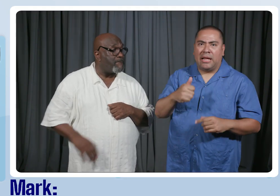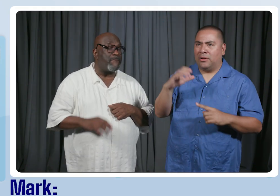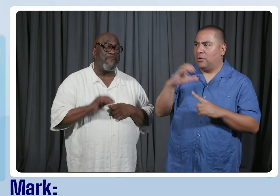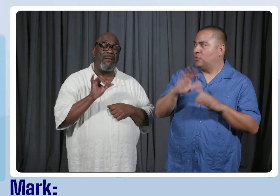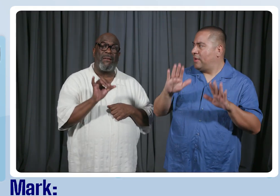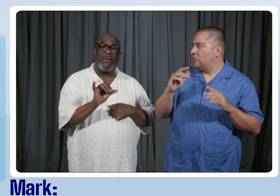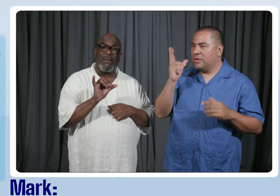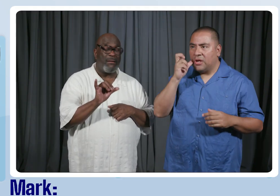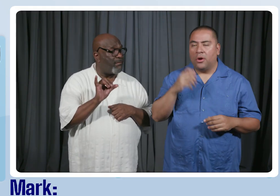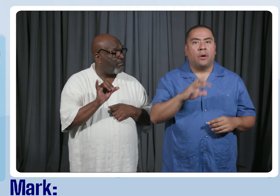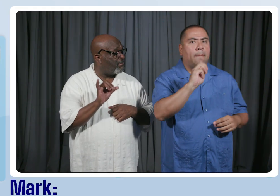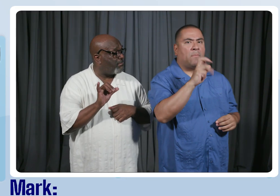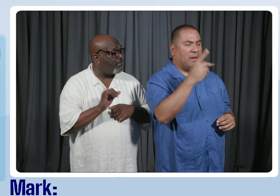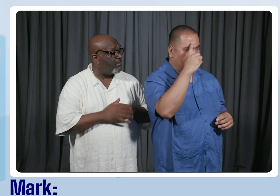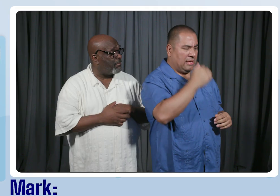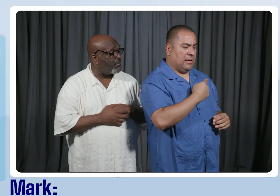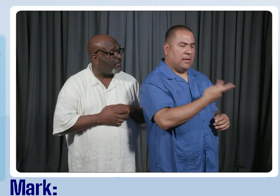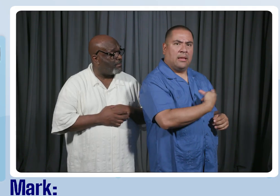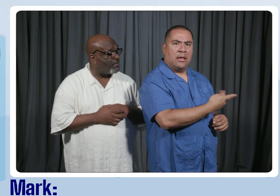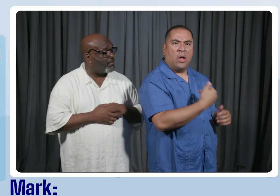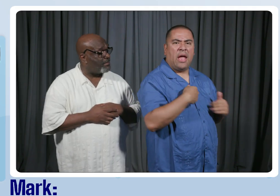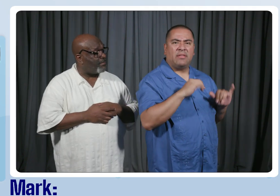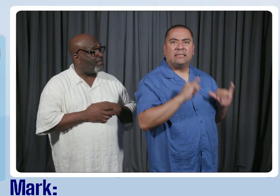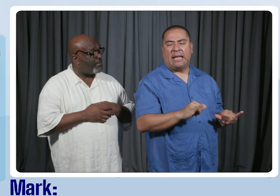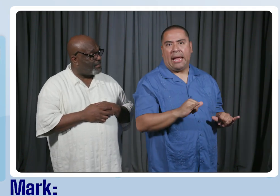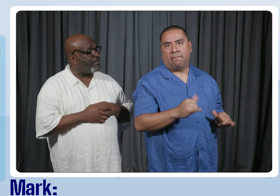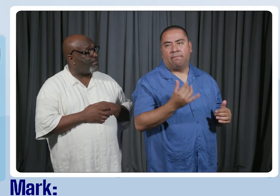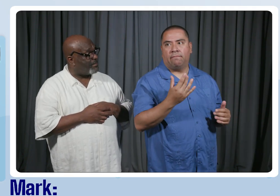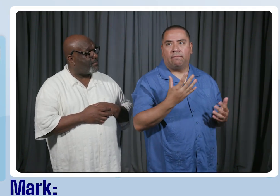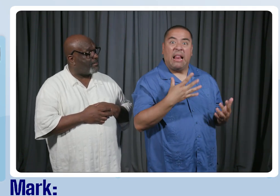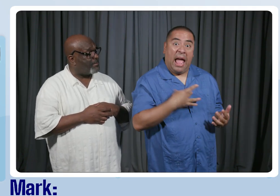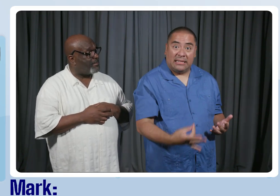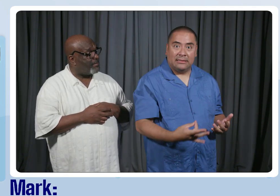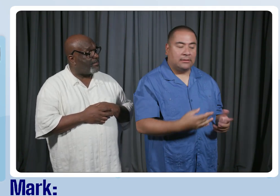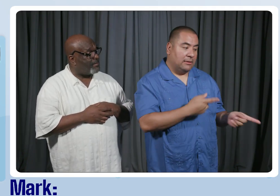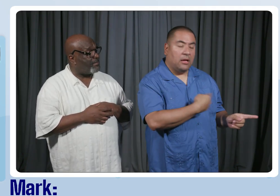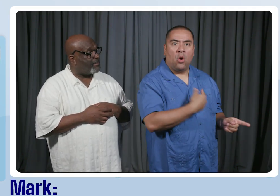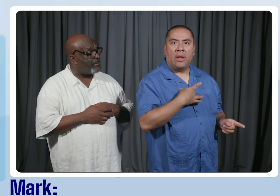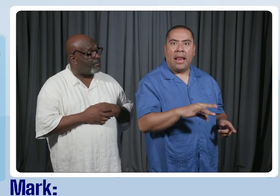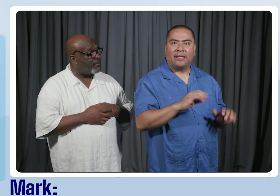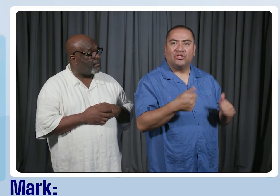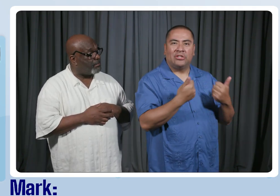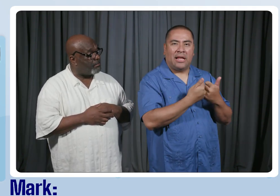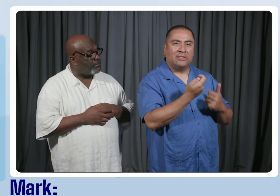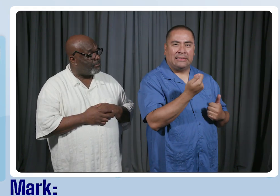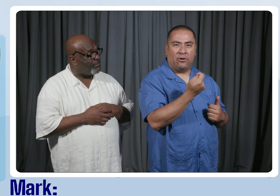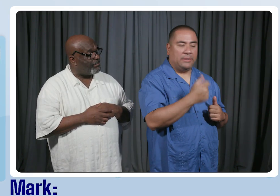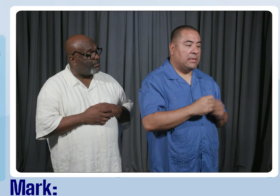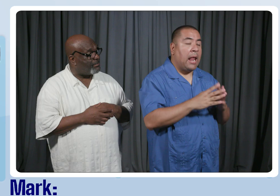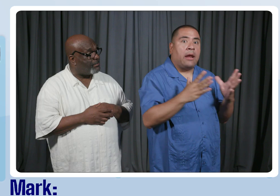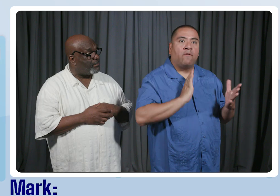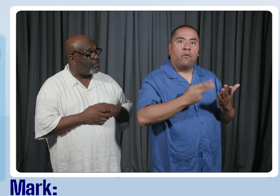Yeah. I think Yazmeen and I have the same taste, so to speak. It's we like those challenges a little bit. A lot